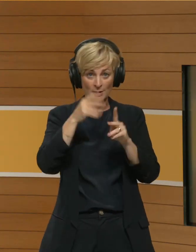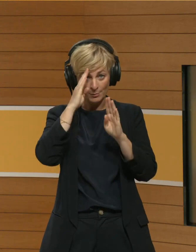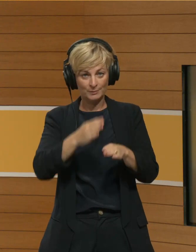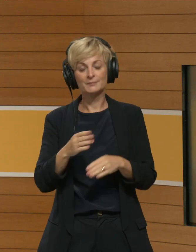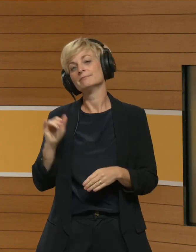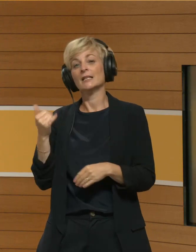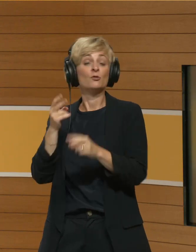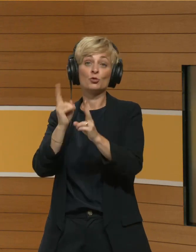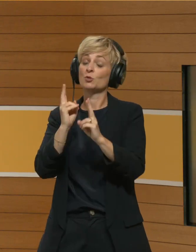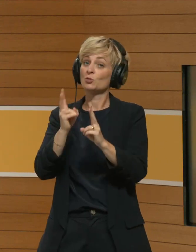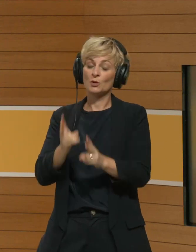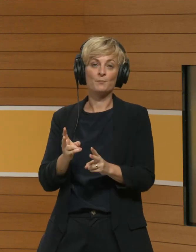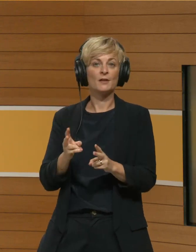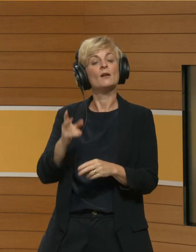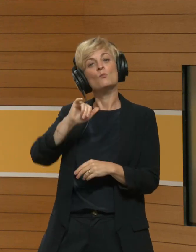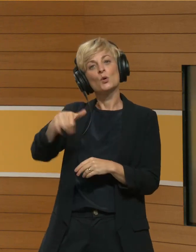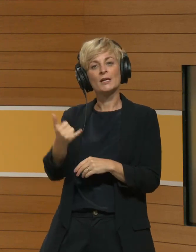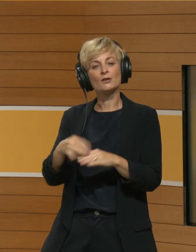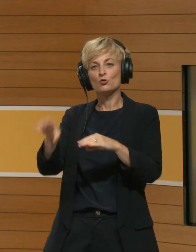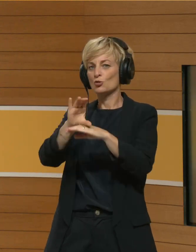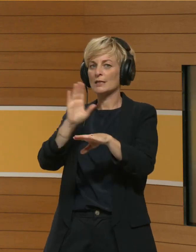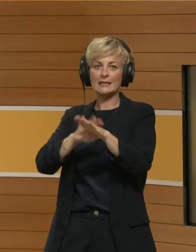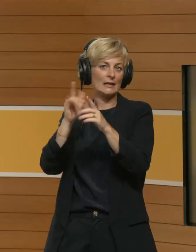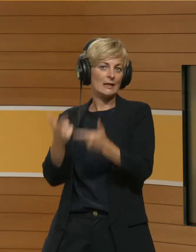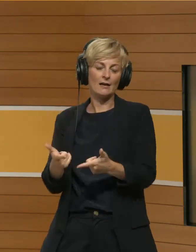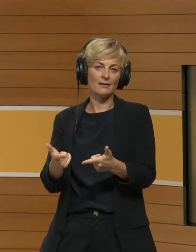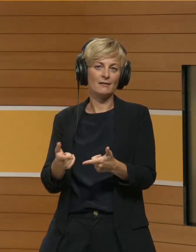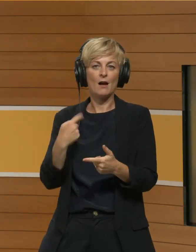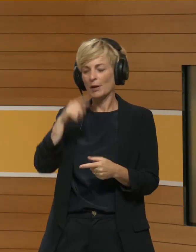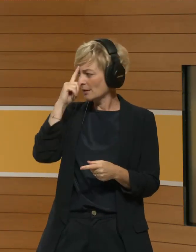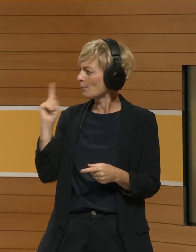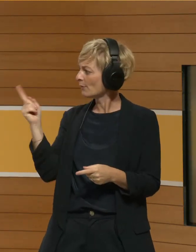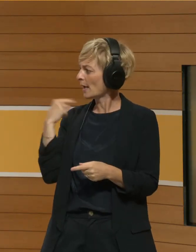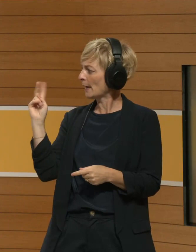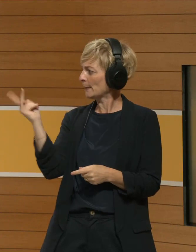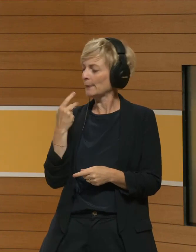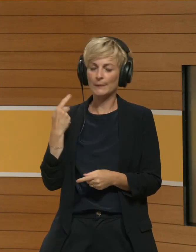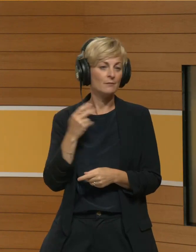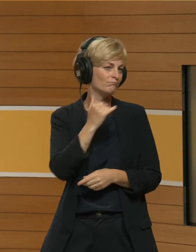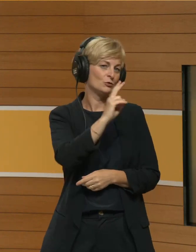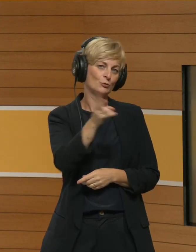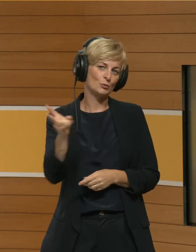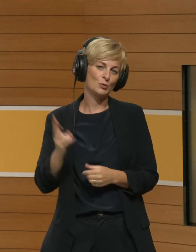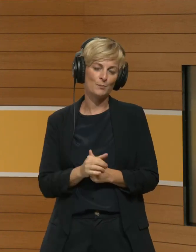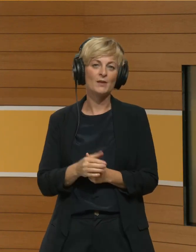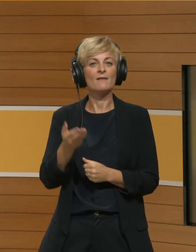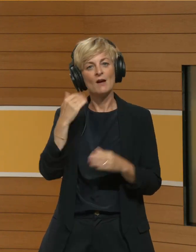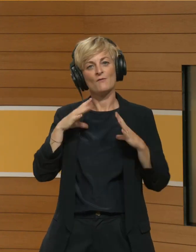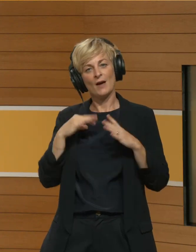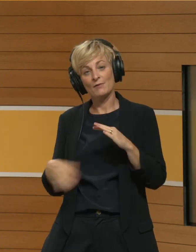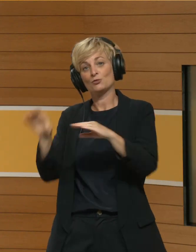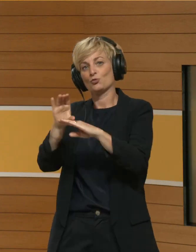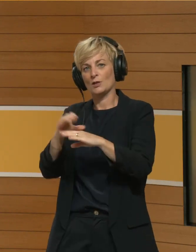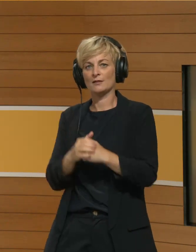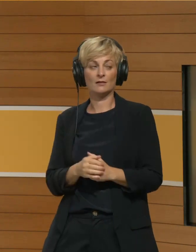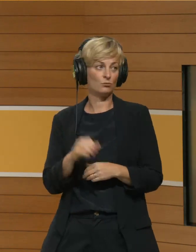it's the same with Marie and also with you. Yeah. That's very impressive.